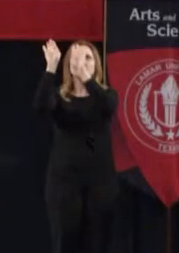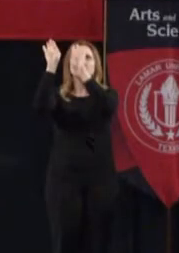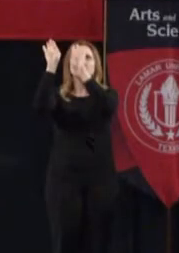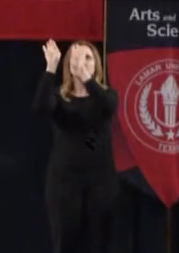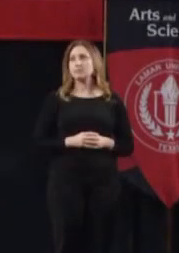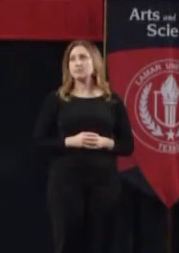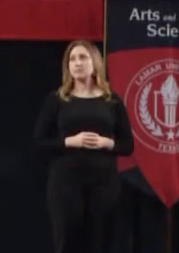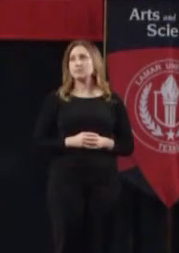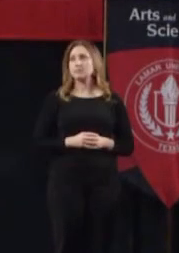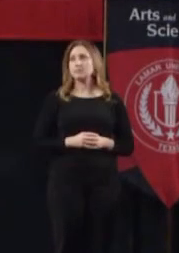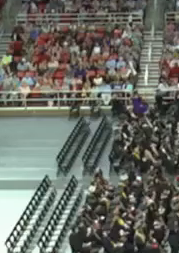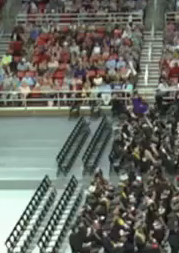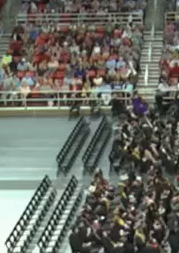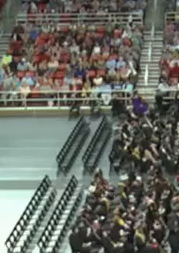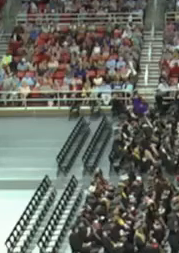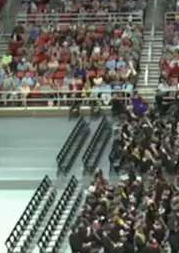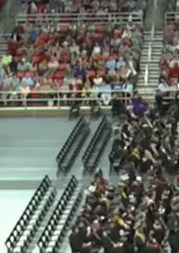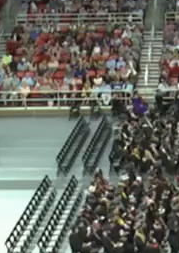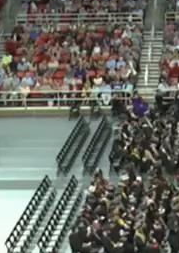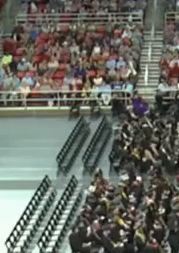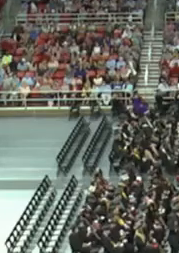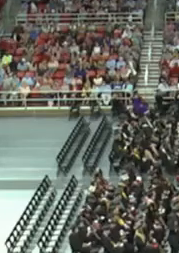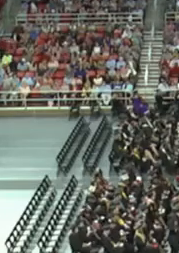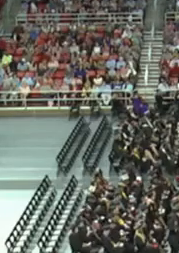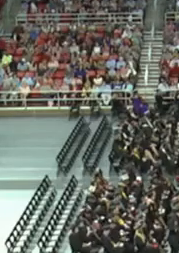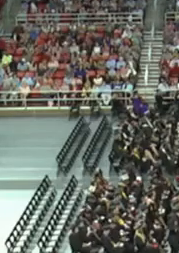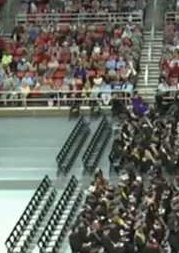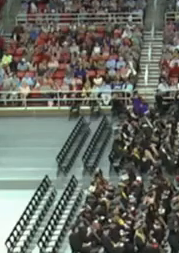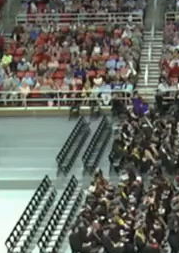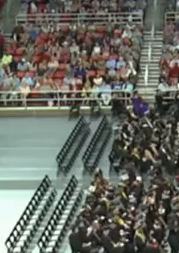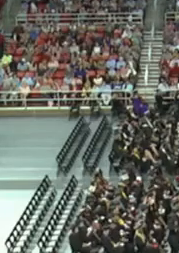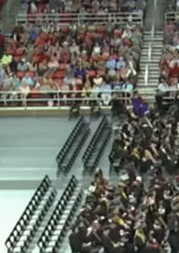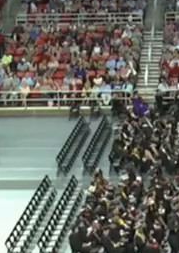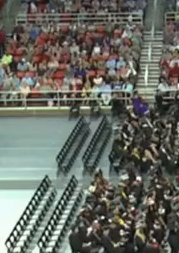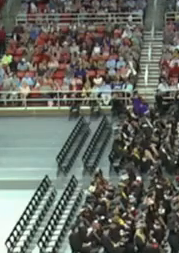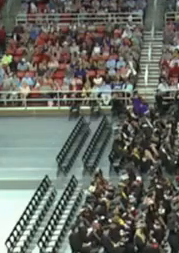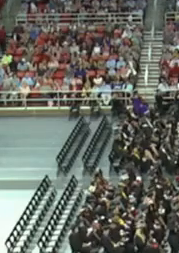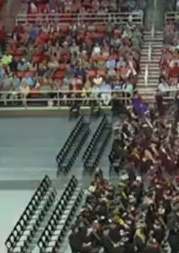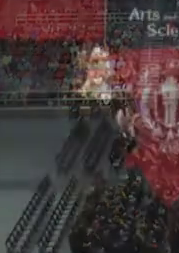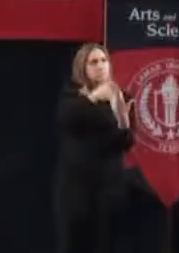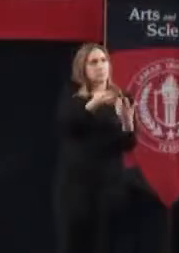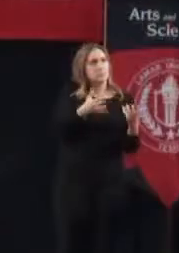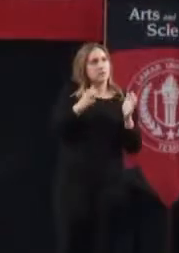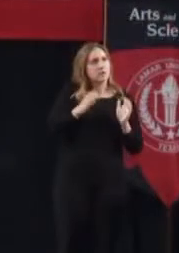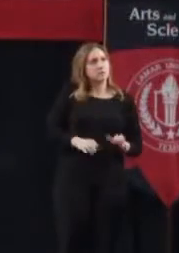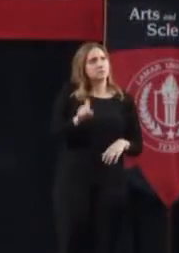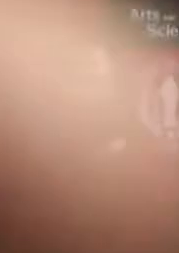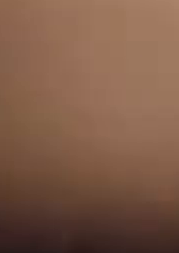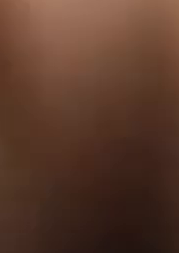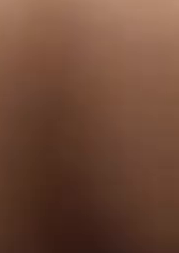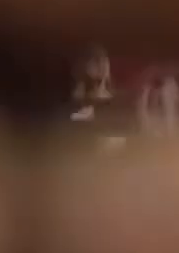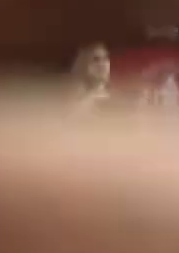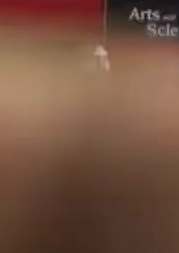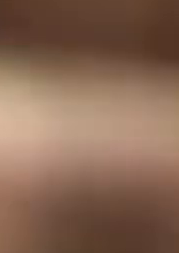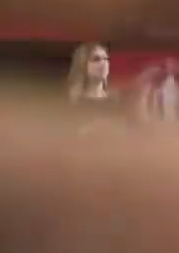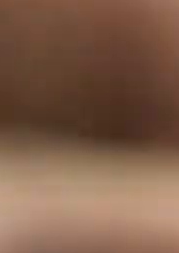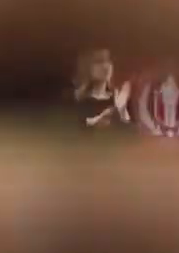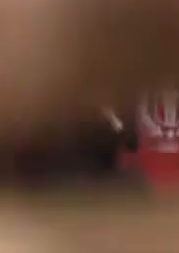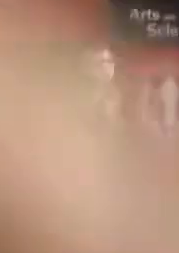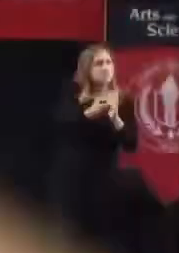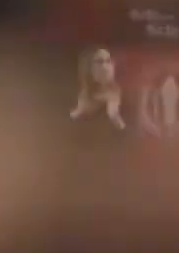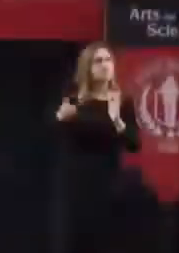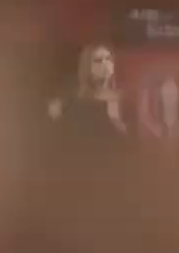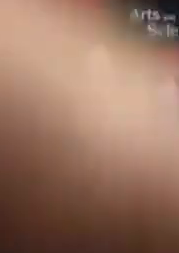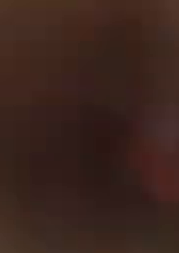We design systems and solutions that reliably and accurately meet customer requirements, from propulsion systems, avionics systems,